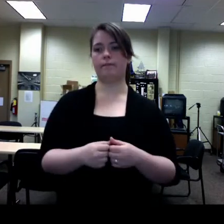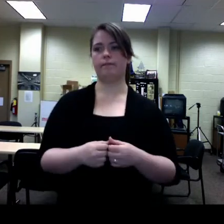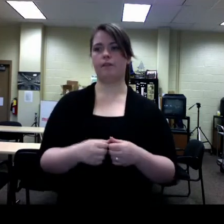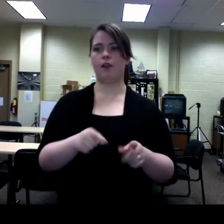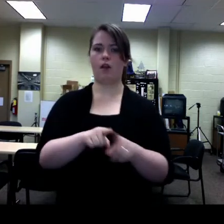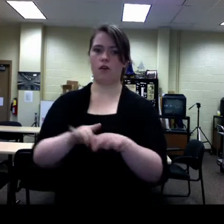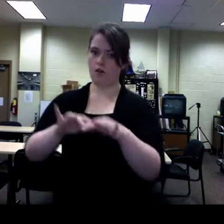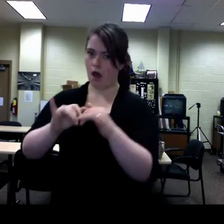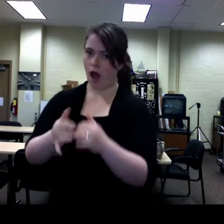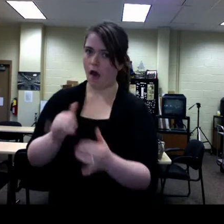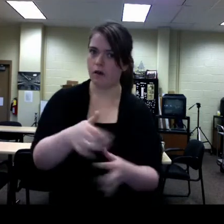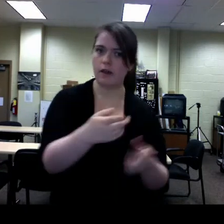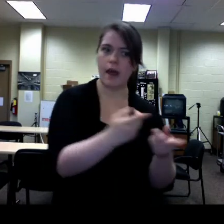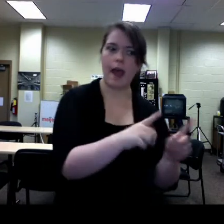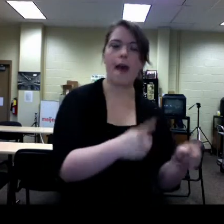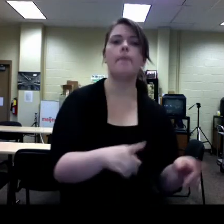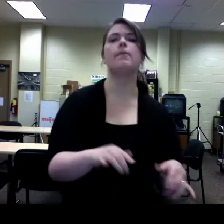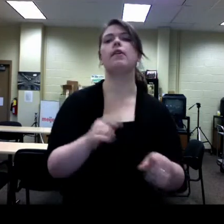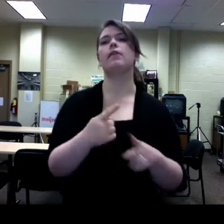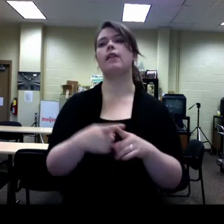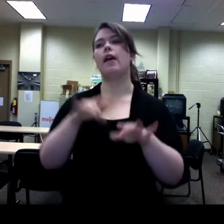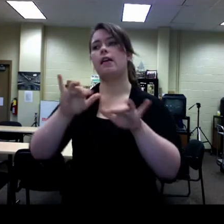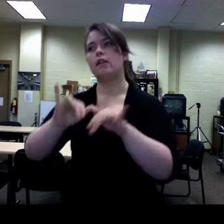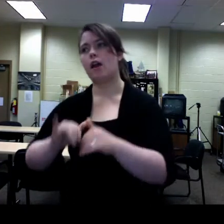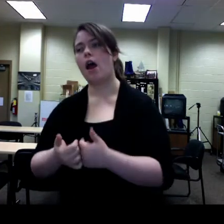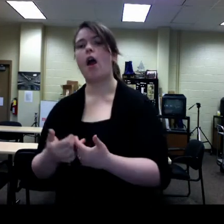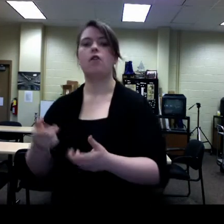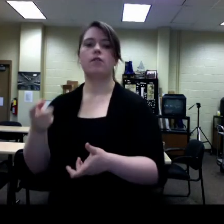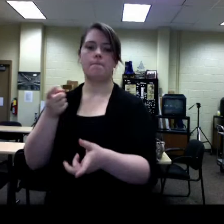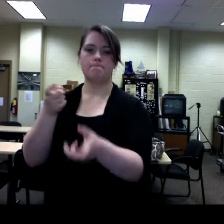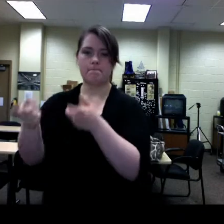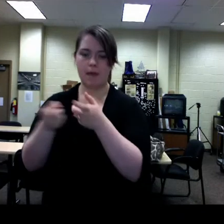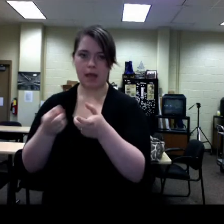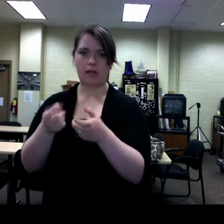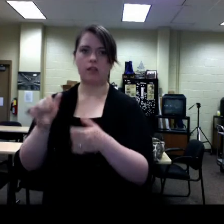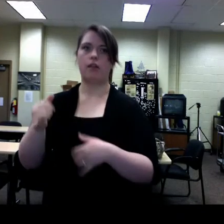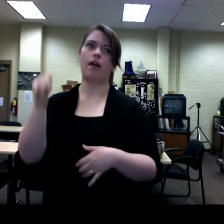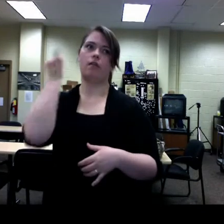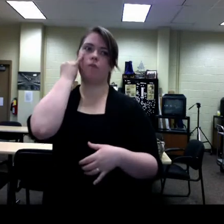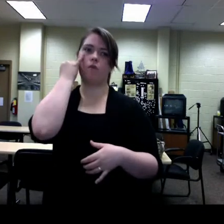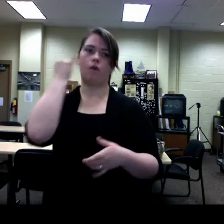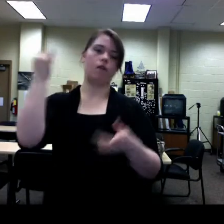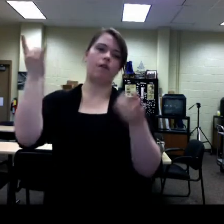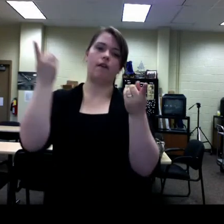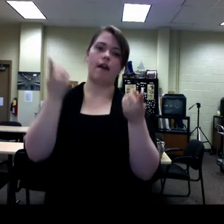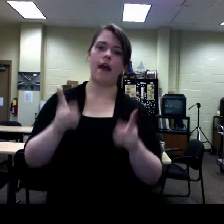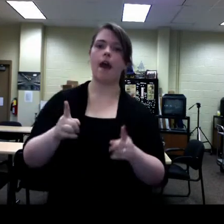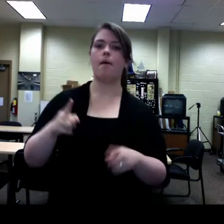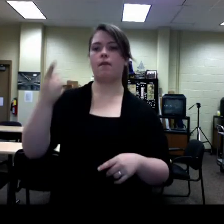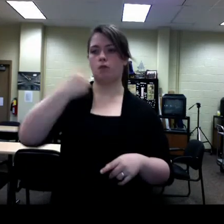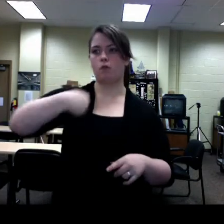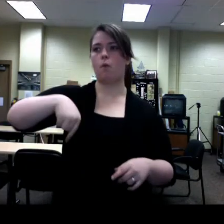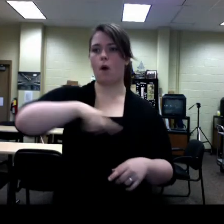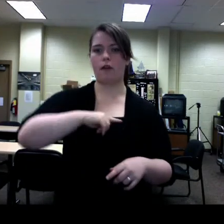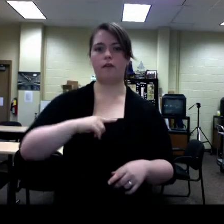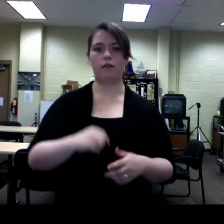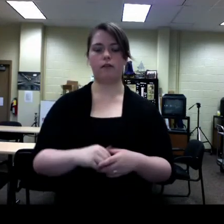and how might we manage it better should that happen to one of us? So I want to start with some images, and I want you